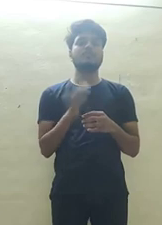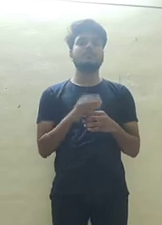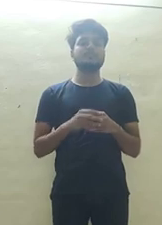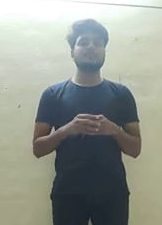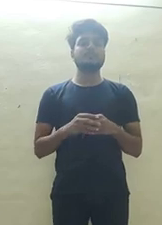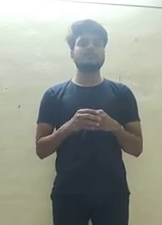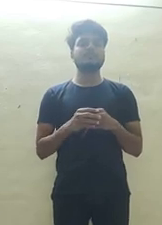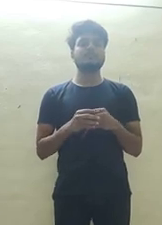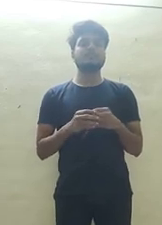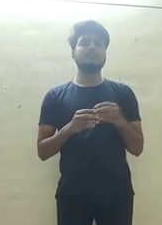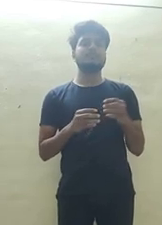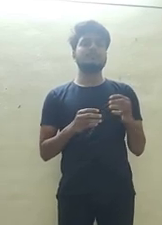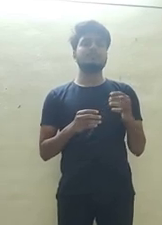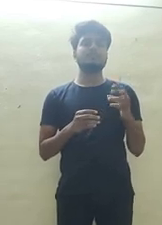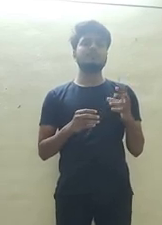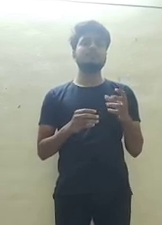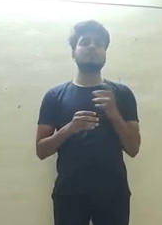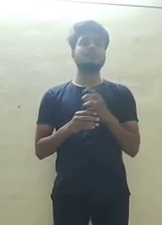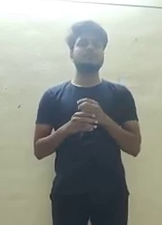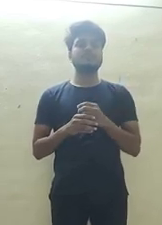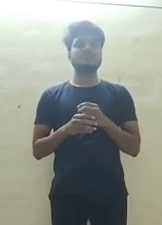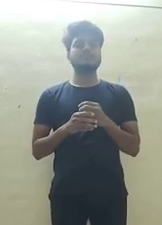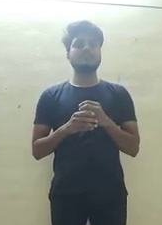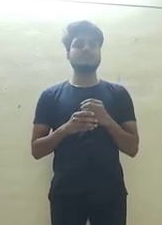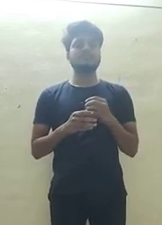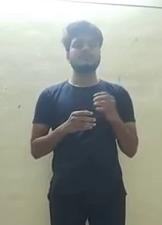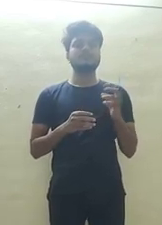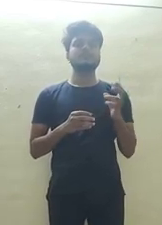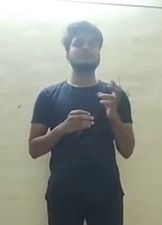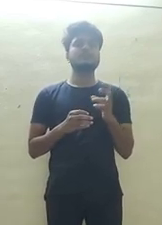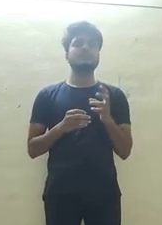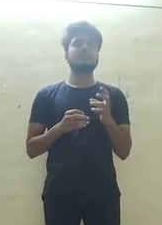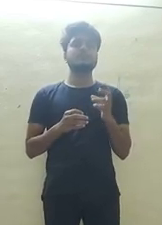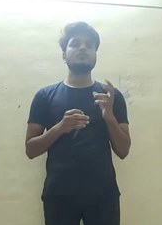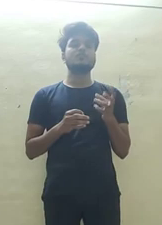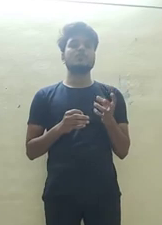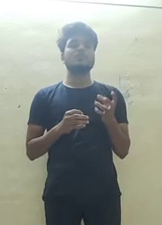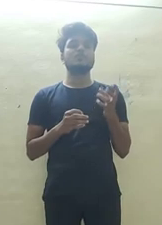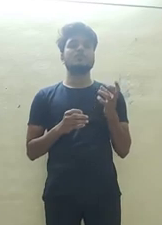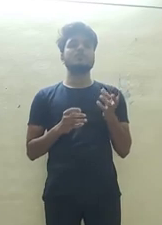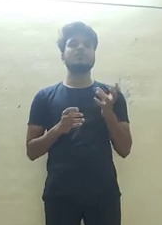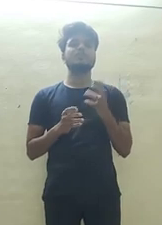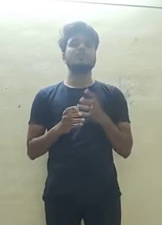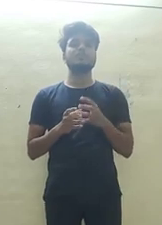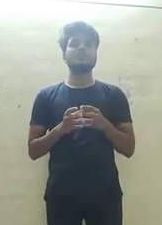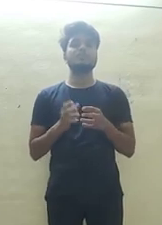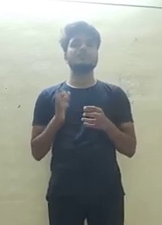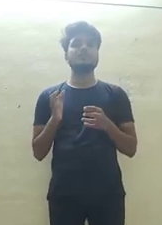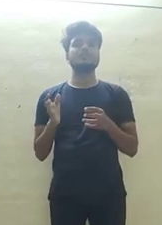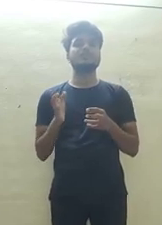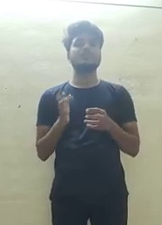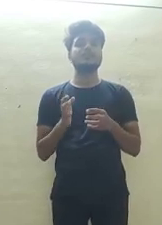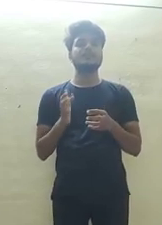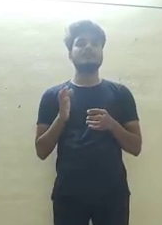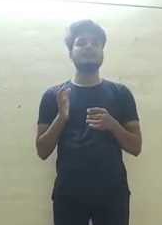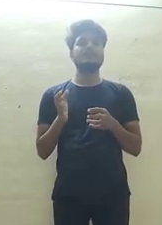data structures in Java. So the use of data structure is necessary to solve various problems generated because